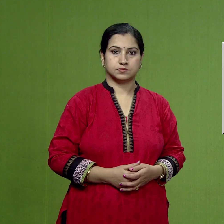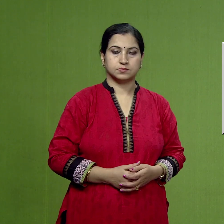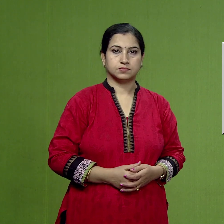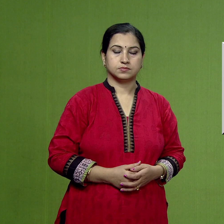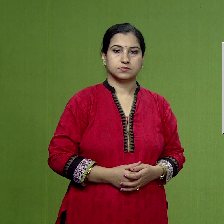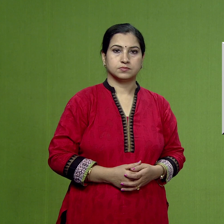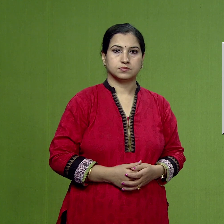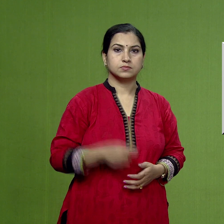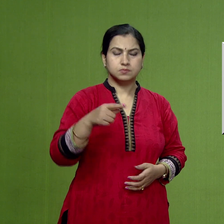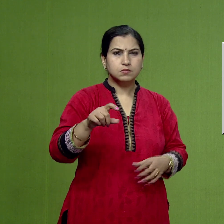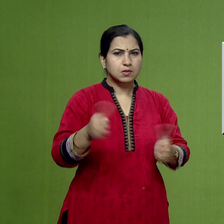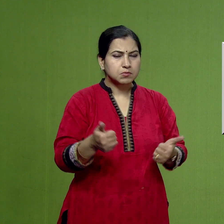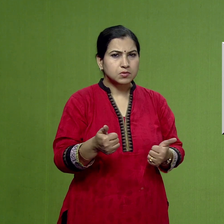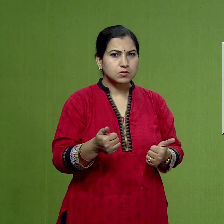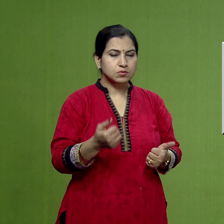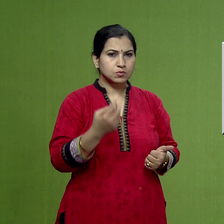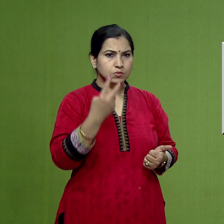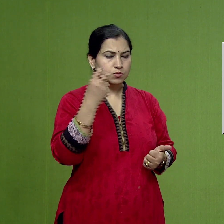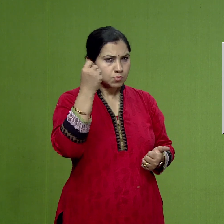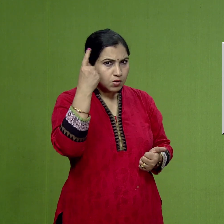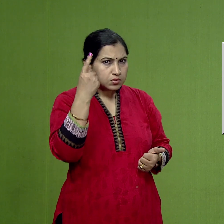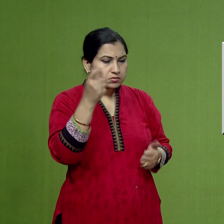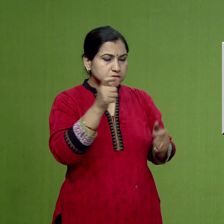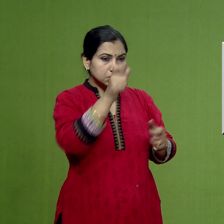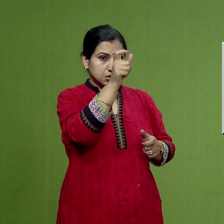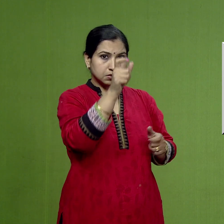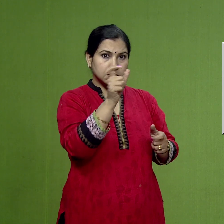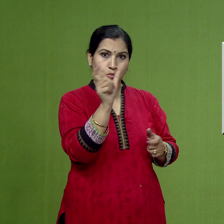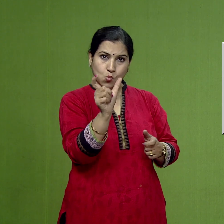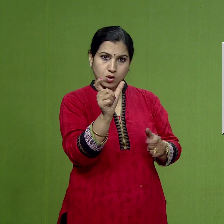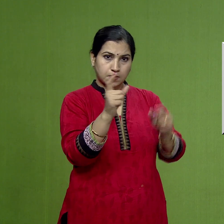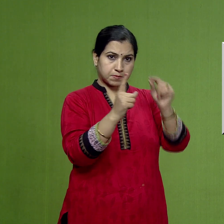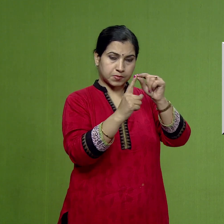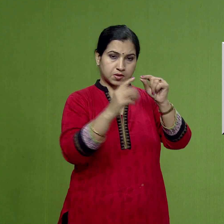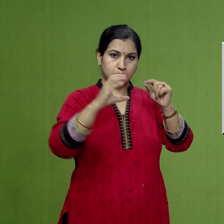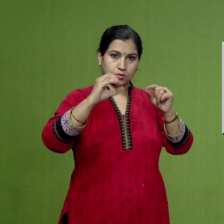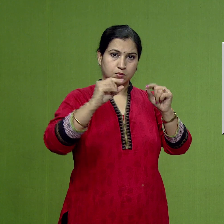Are you able to understand the meaning of population and resource now?